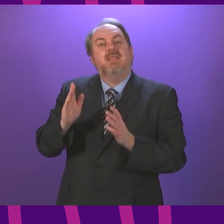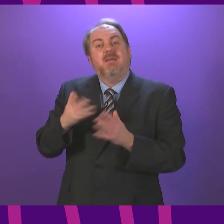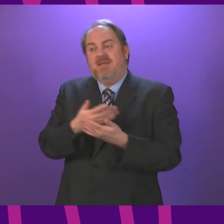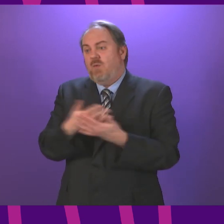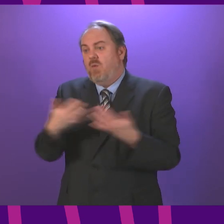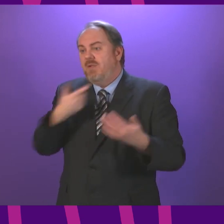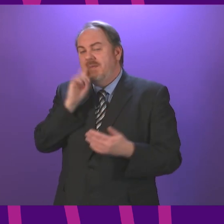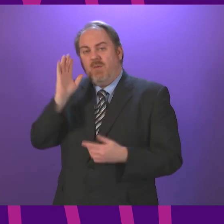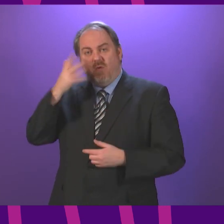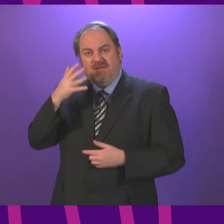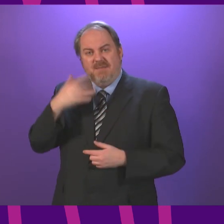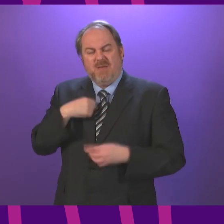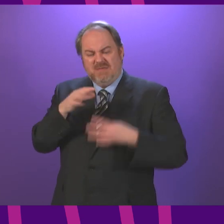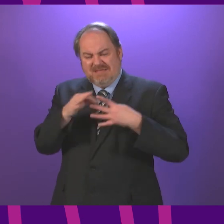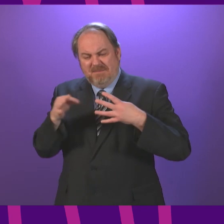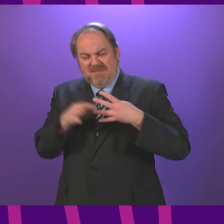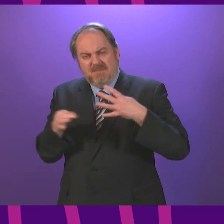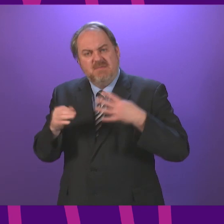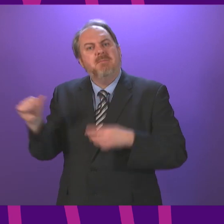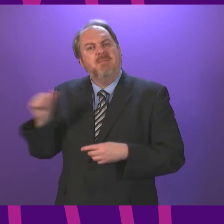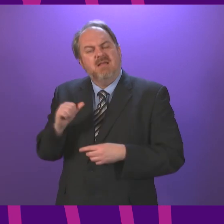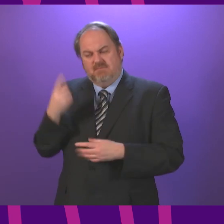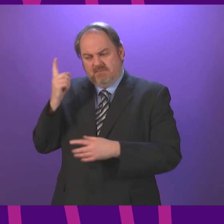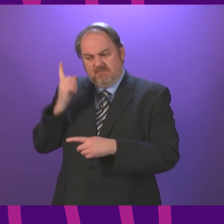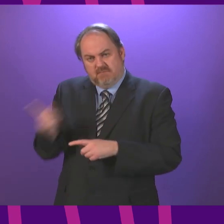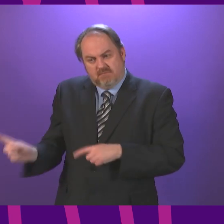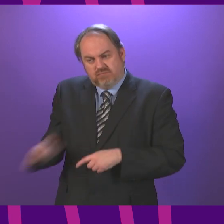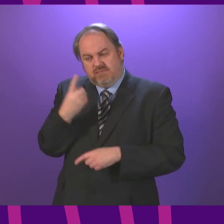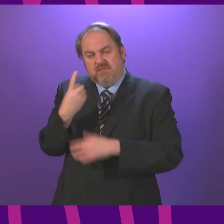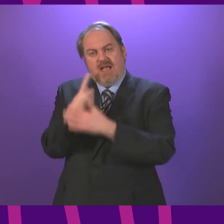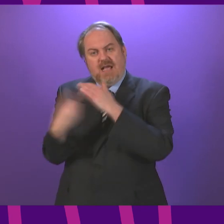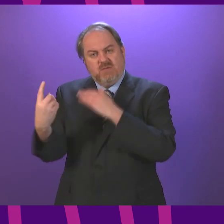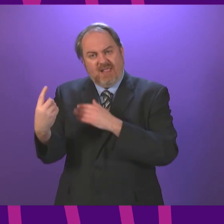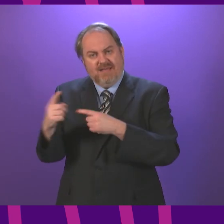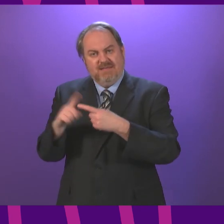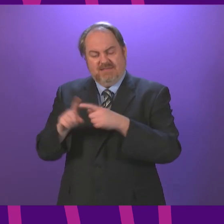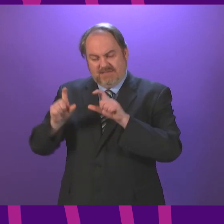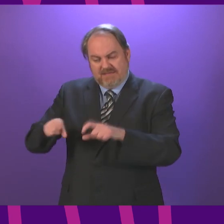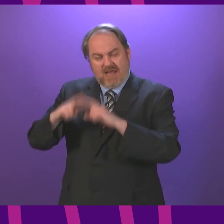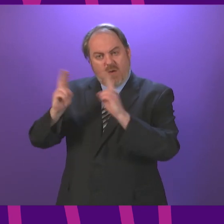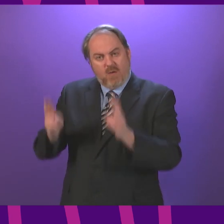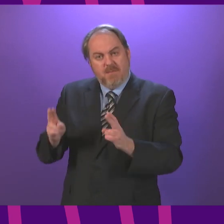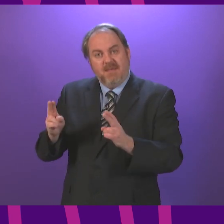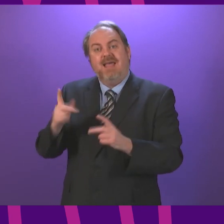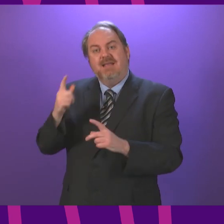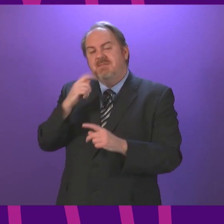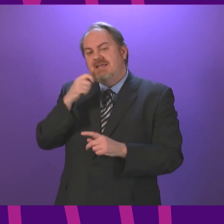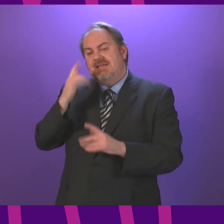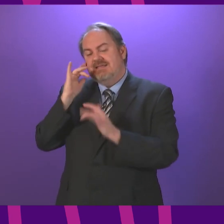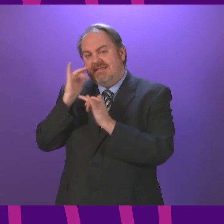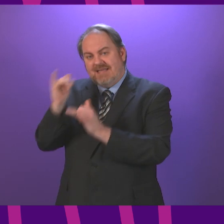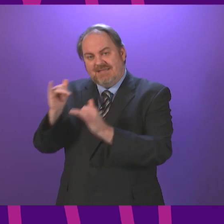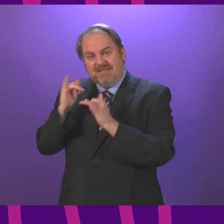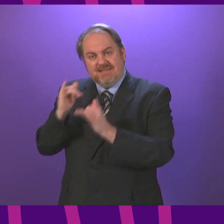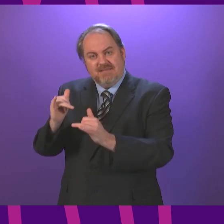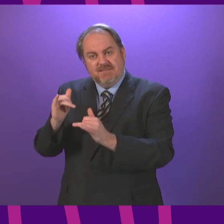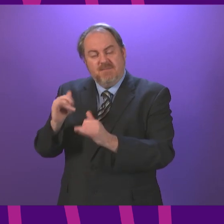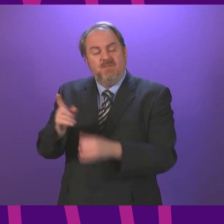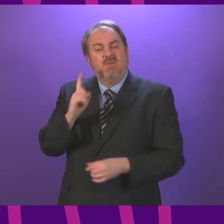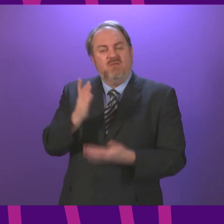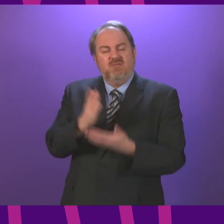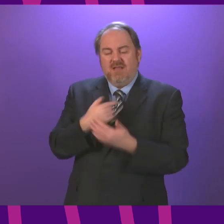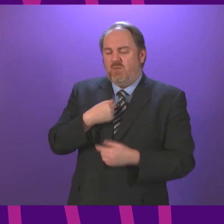supported to immediately self-isolate. Following pressure from the Greens, the self-isolation grant is being expanded, but we have